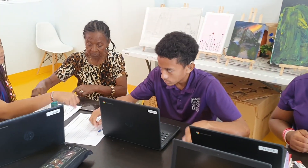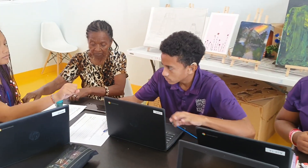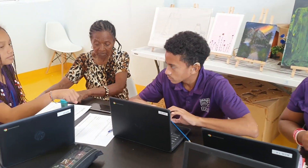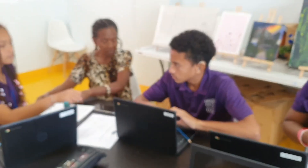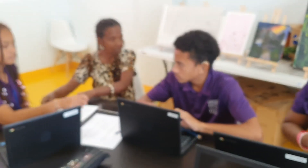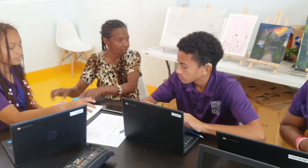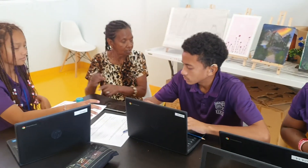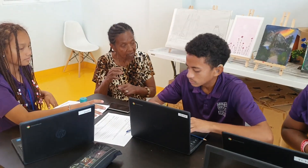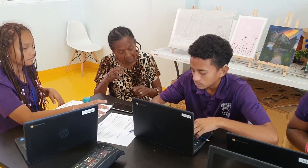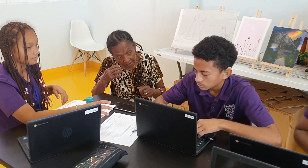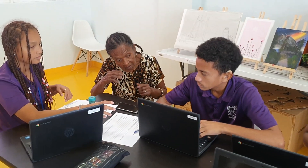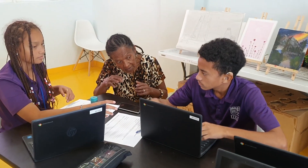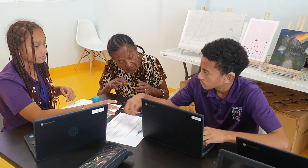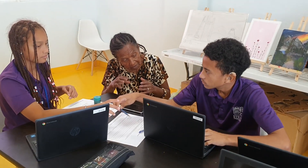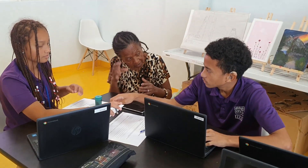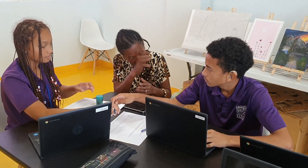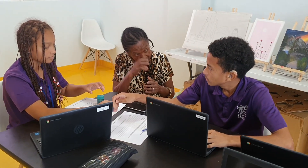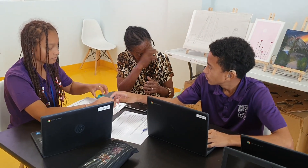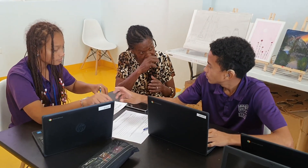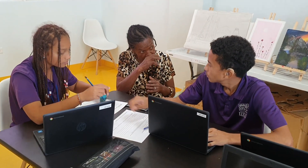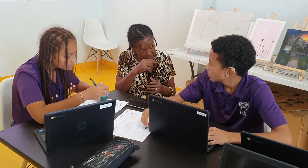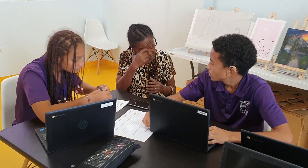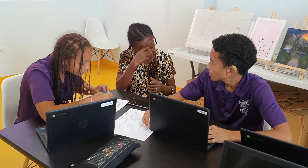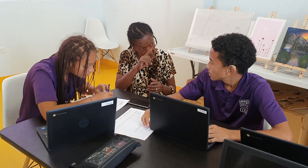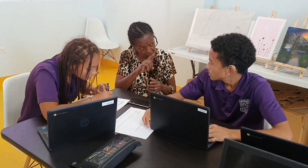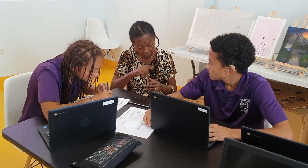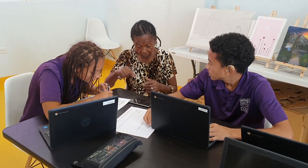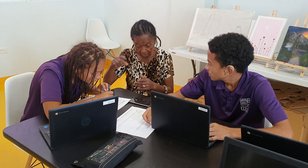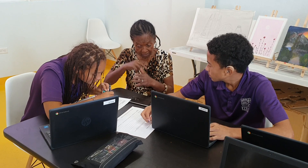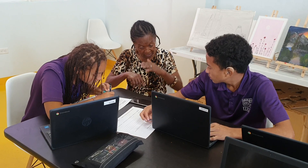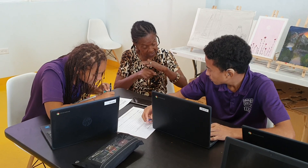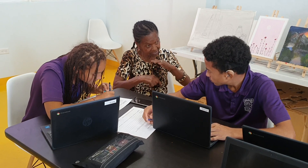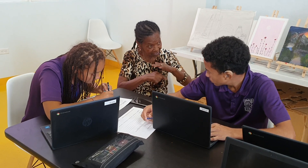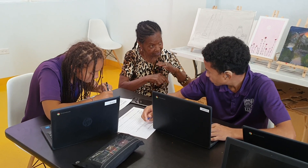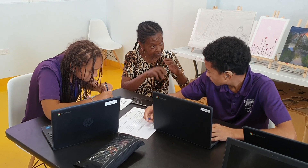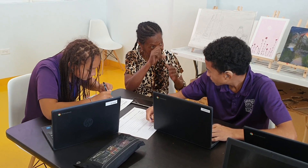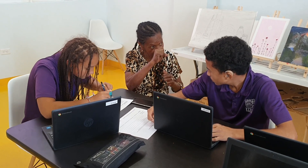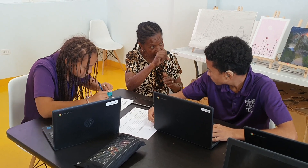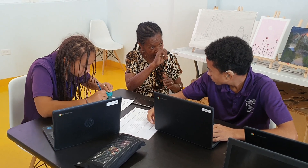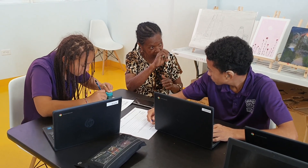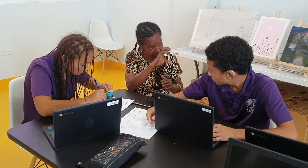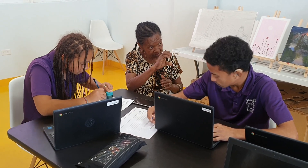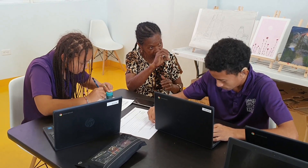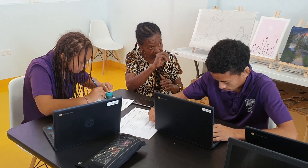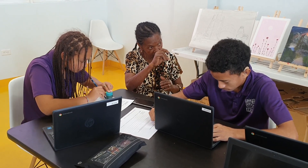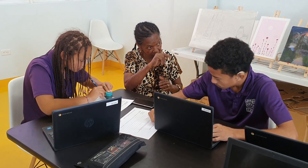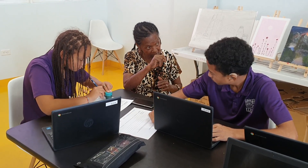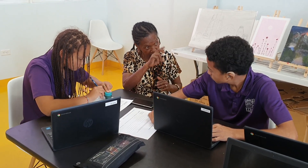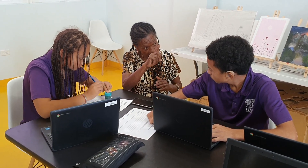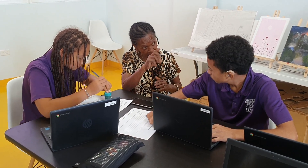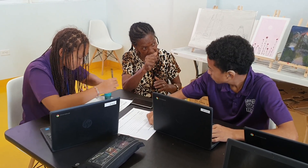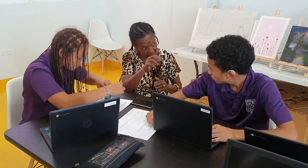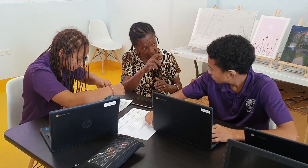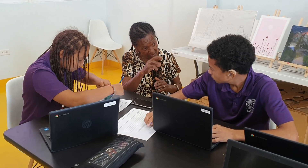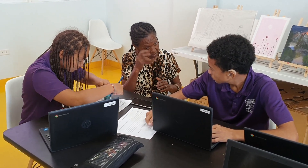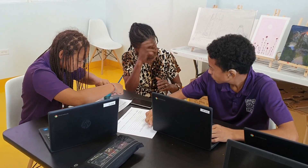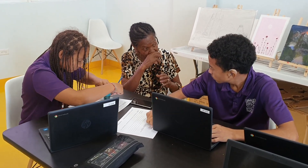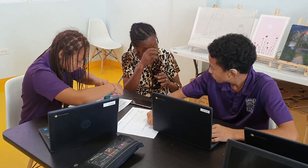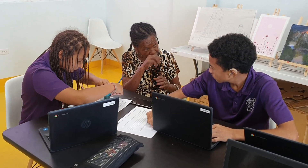hearing impaired, and had they not have a sign language interpreter present, they would have had a harder time grasping the concepts of